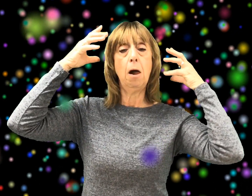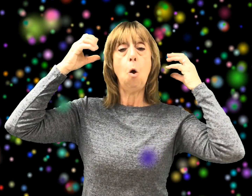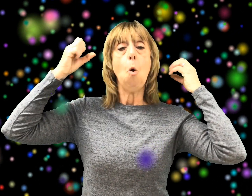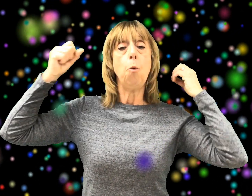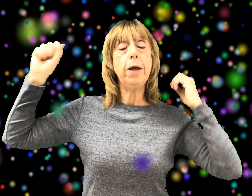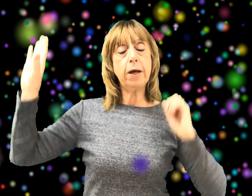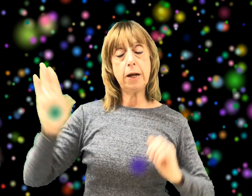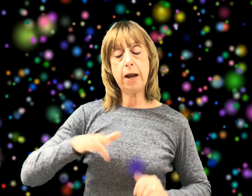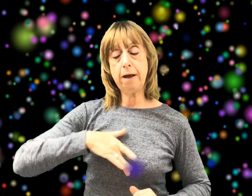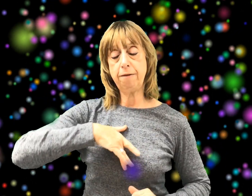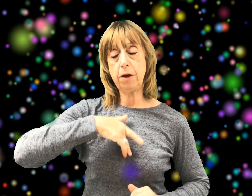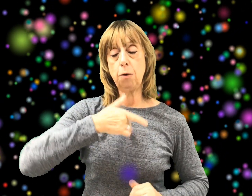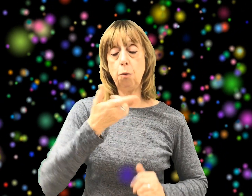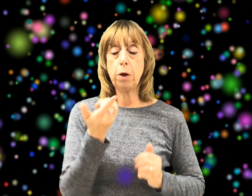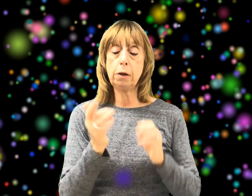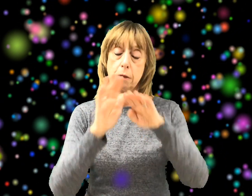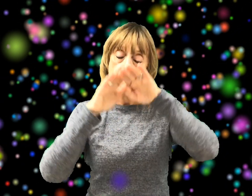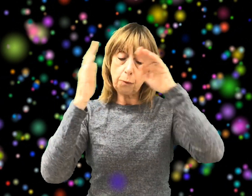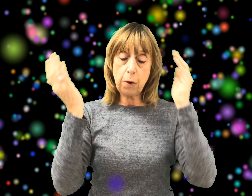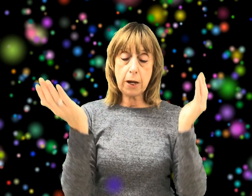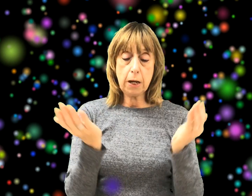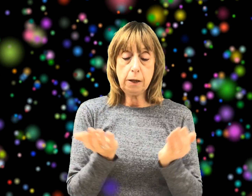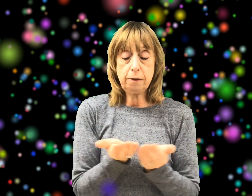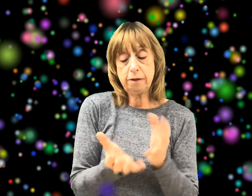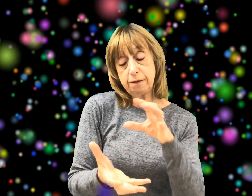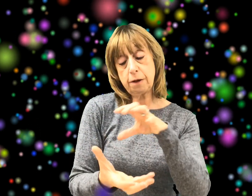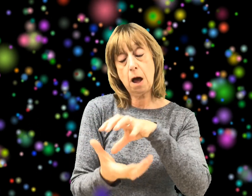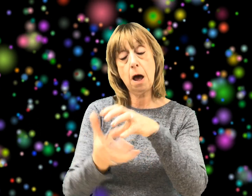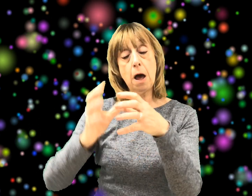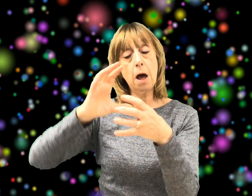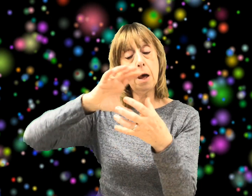We can live in a world that we desire.